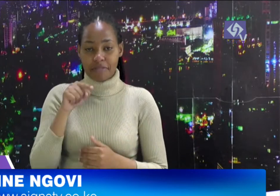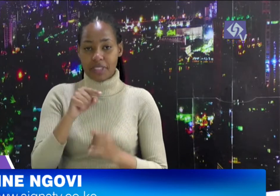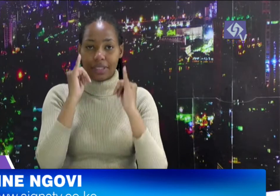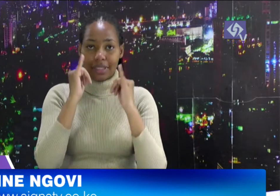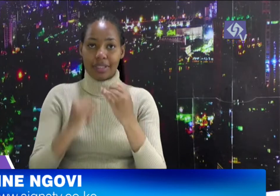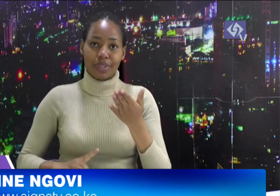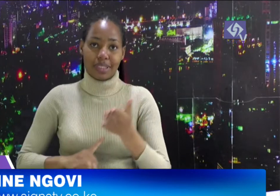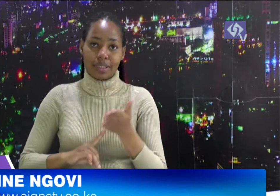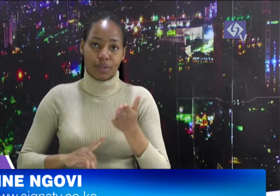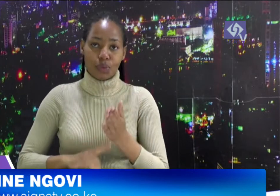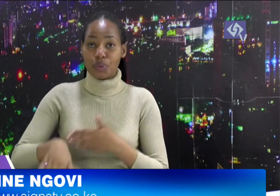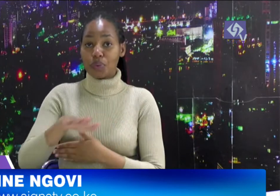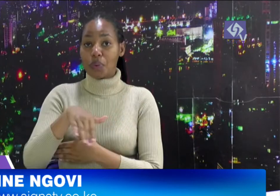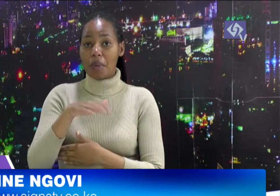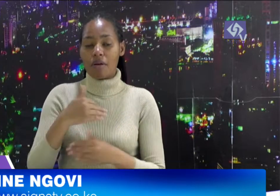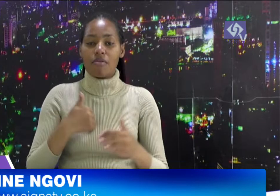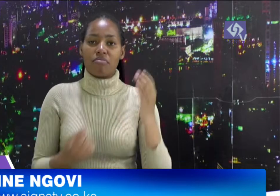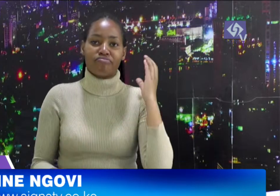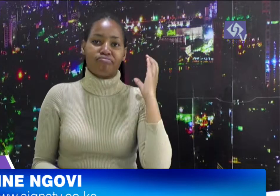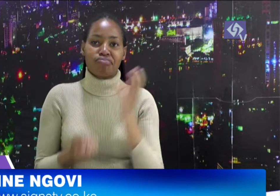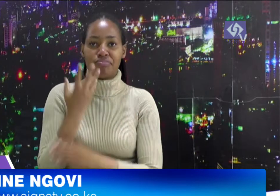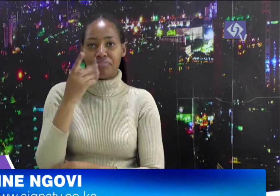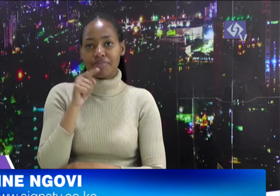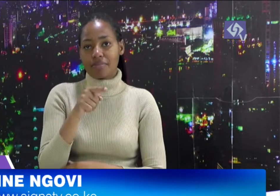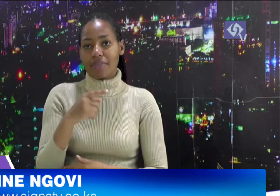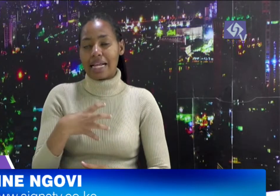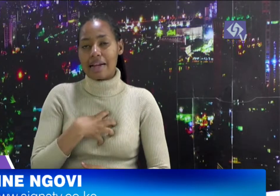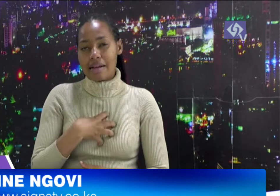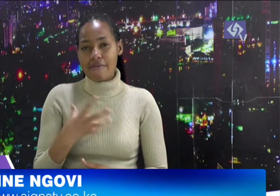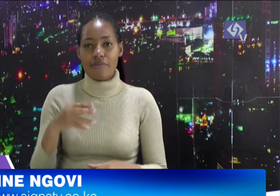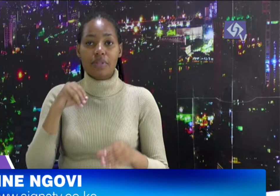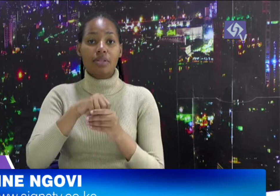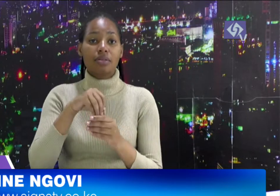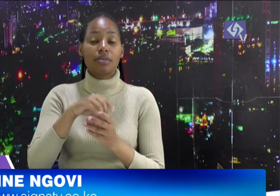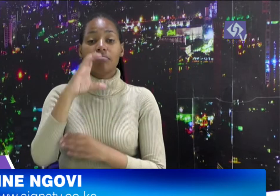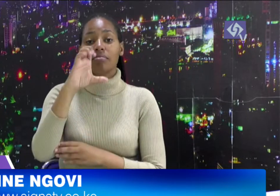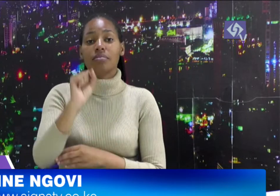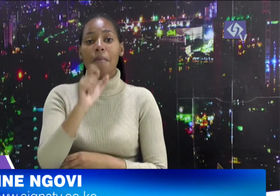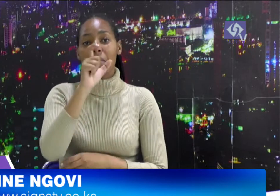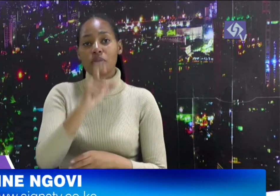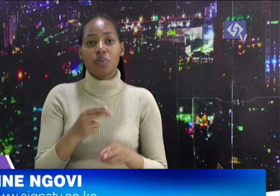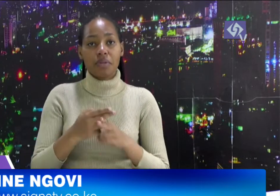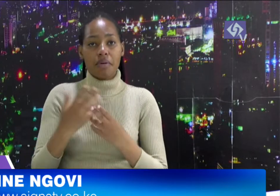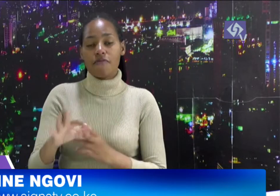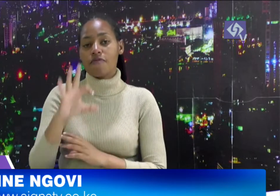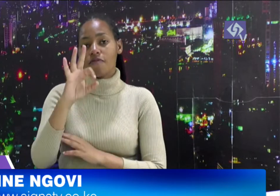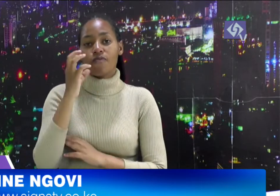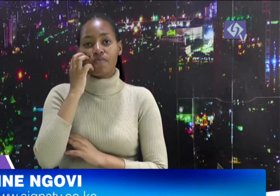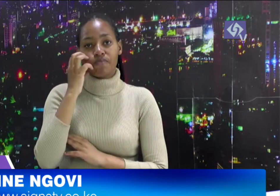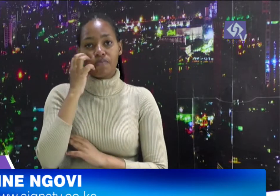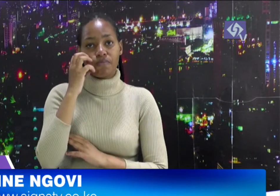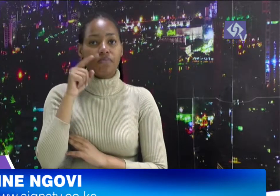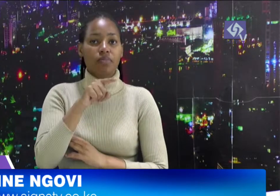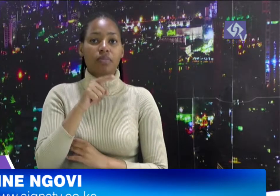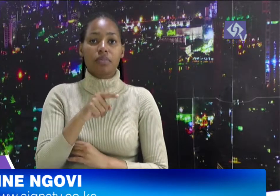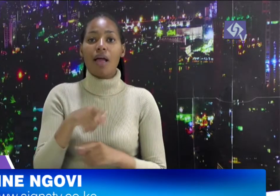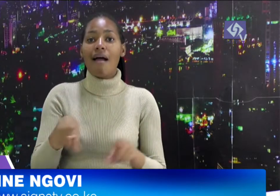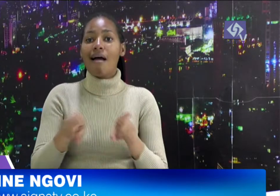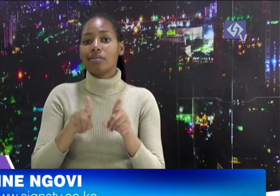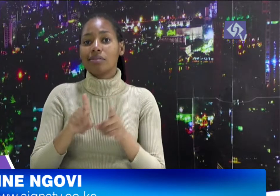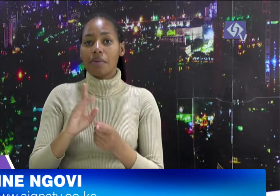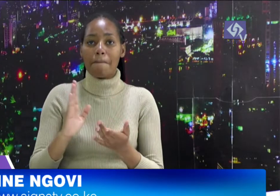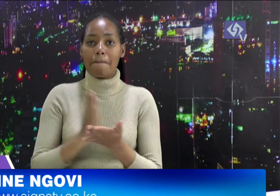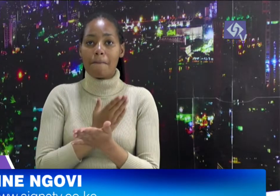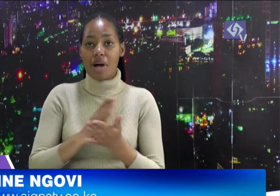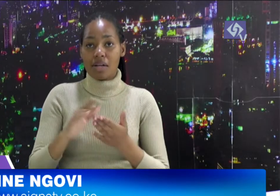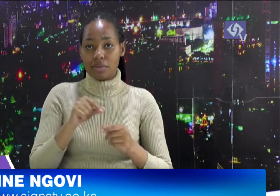process. The new digital plates were launched by former Interior Cabinet Secretary Fred Matiang'i